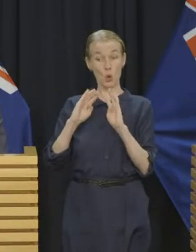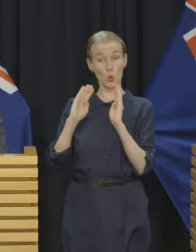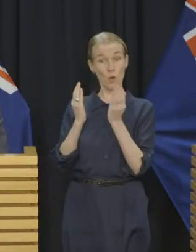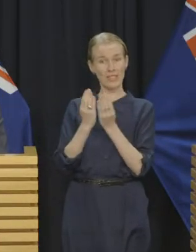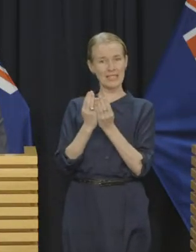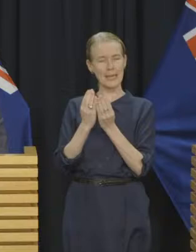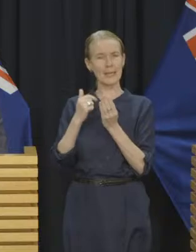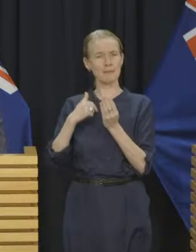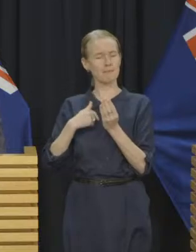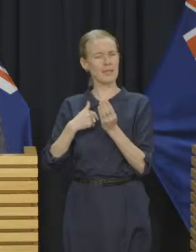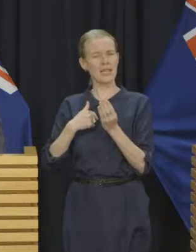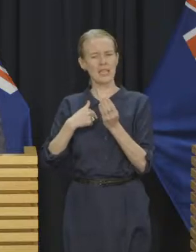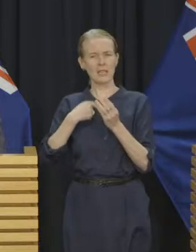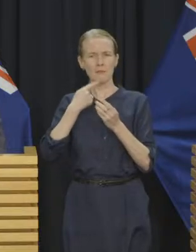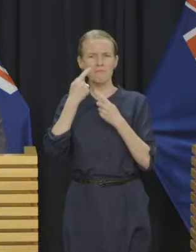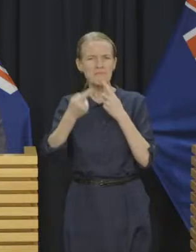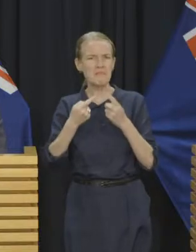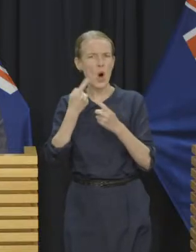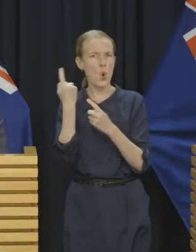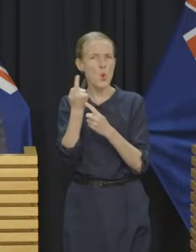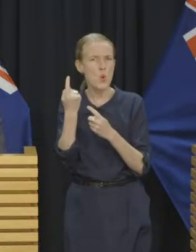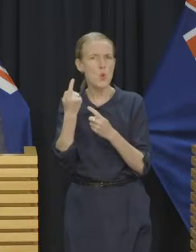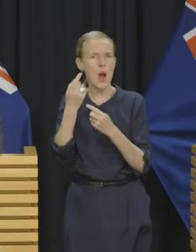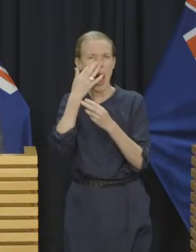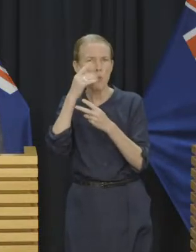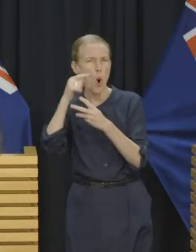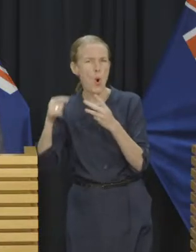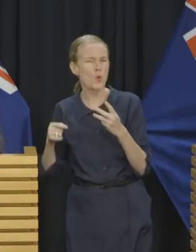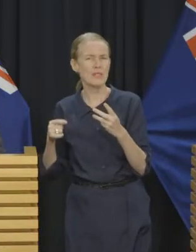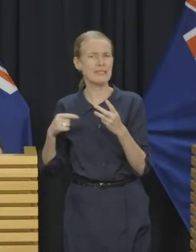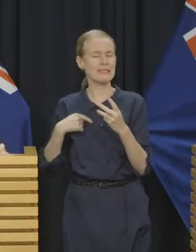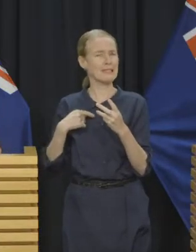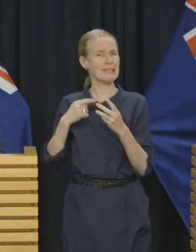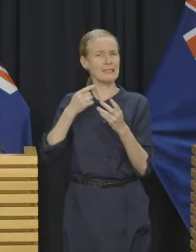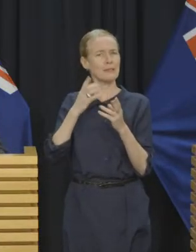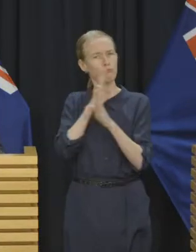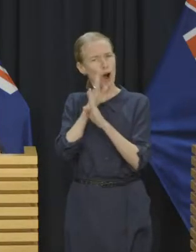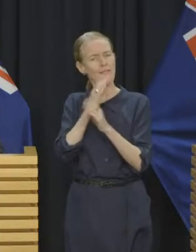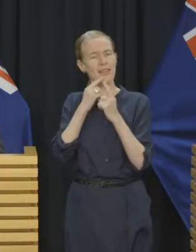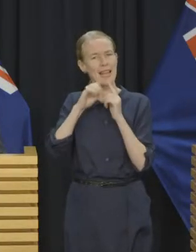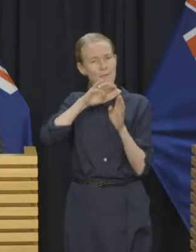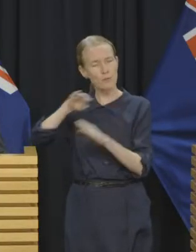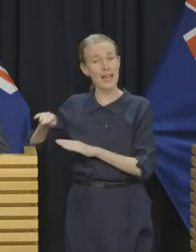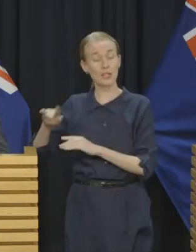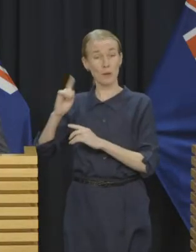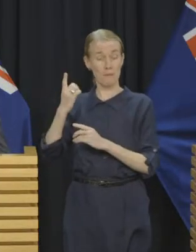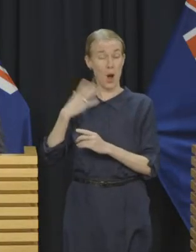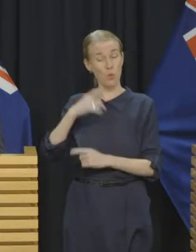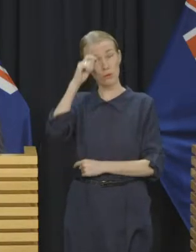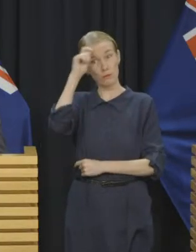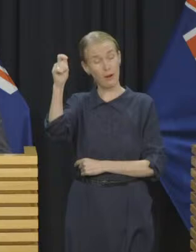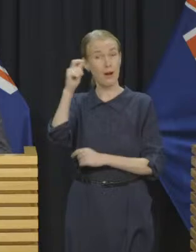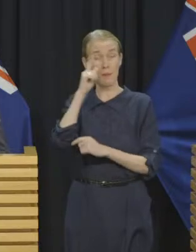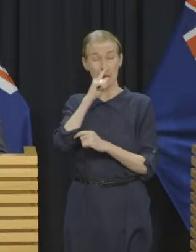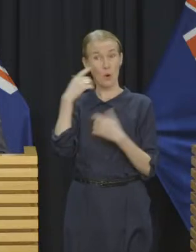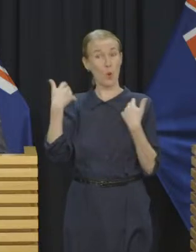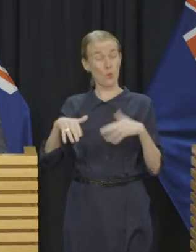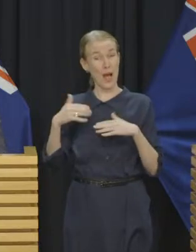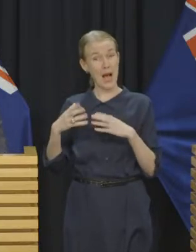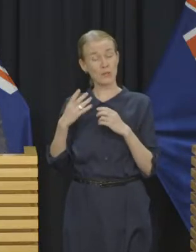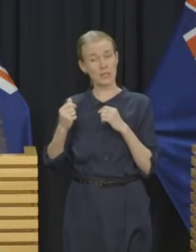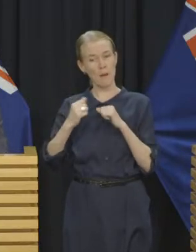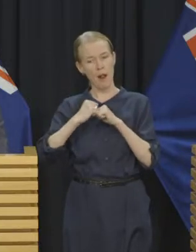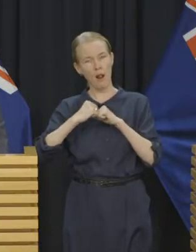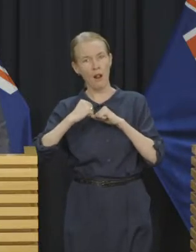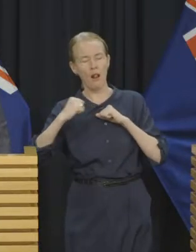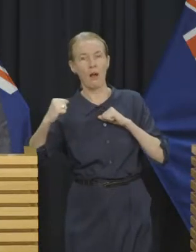acknowledge some of the families there. They've had quite a long stay, some of them, because where there is transmission between members of a family, that has the ultimate effect of extending the